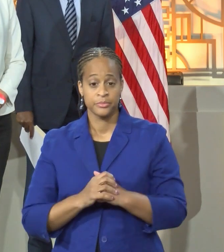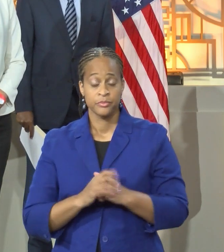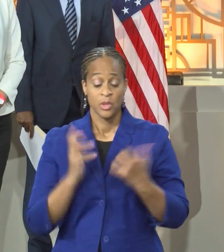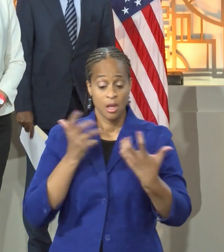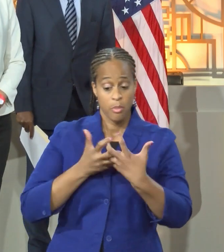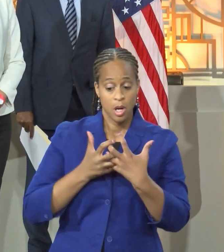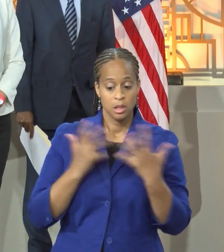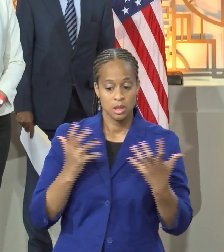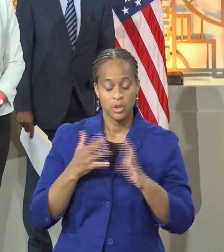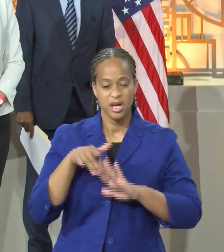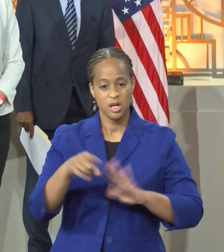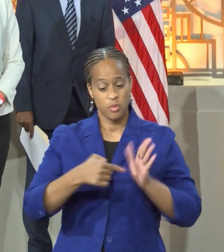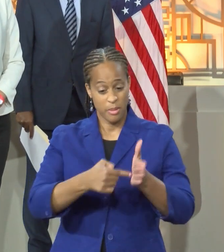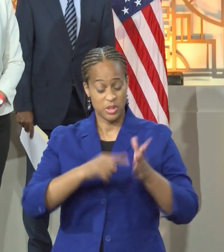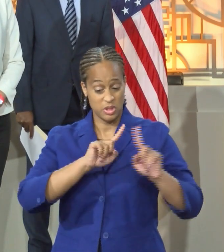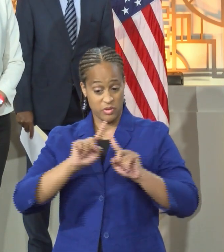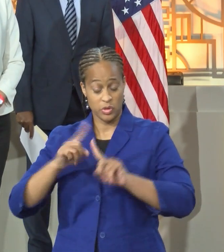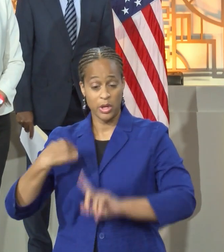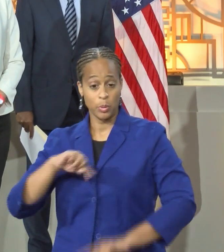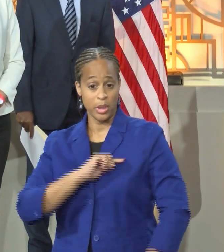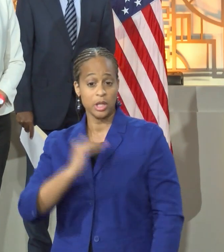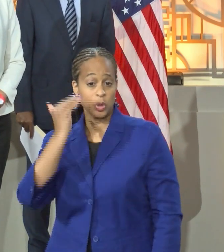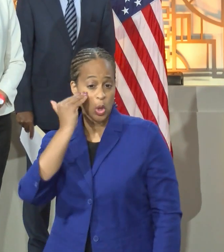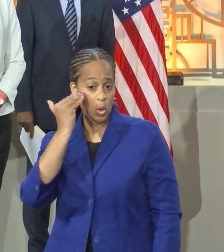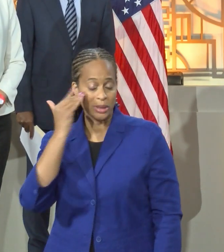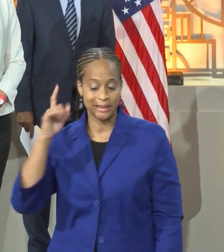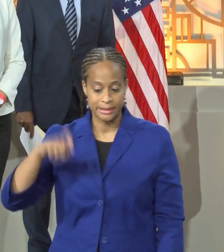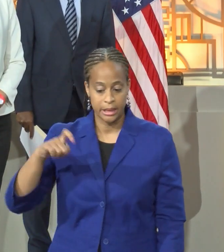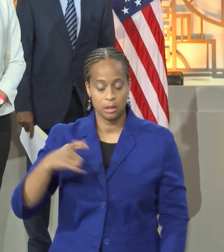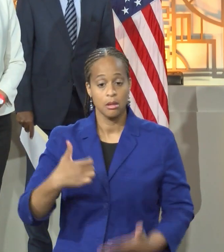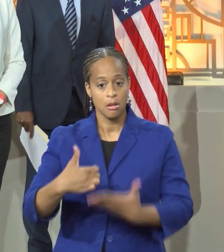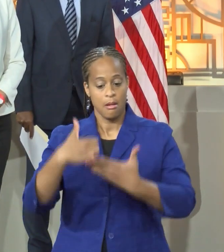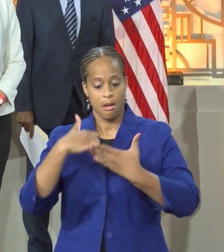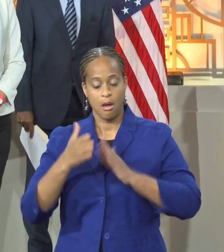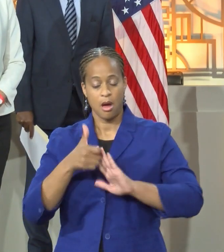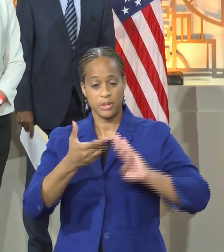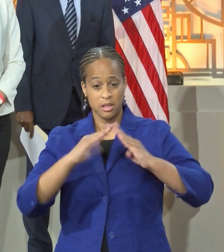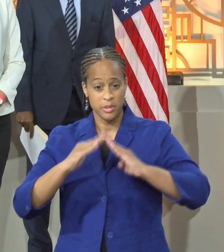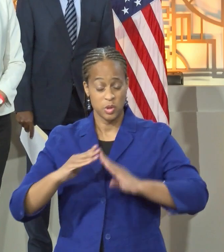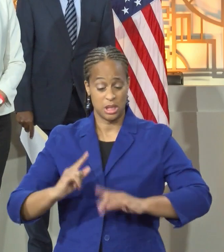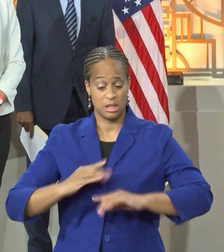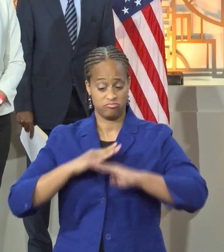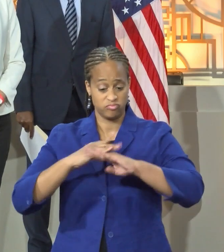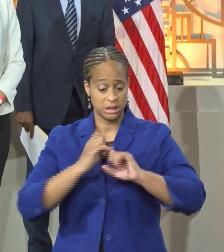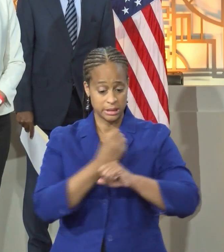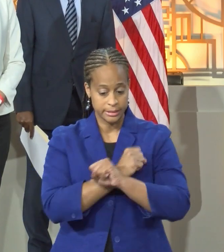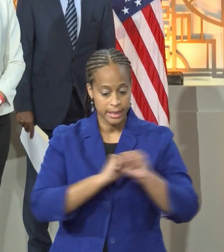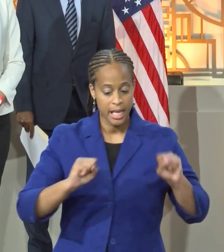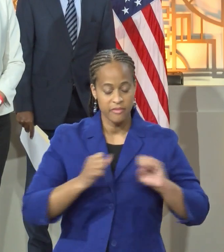partners represent the diversity that we know is needed to help keep our community safe